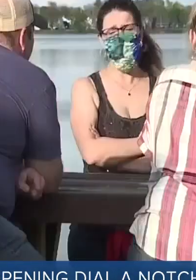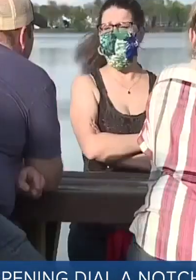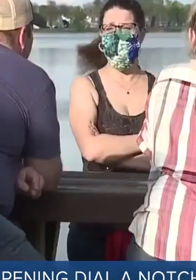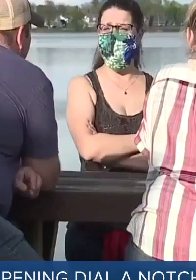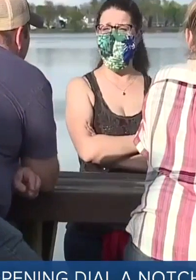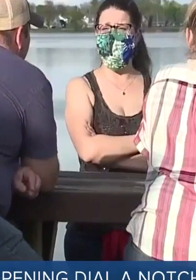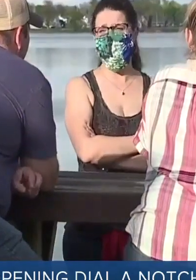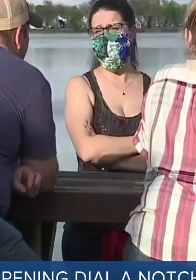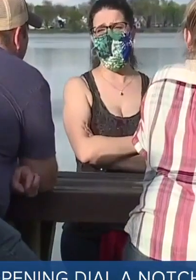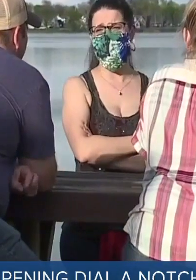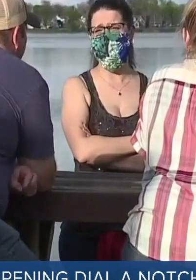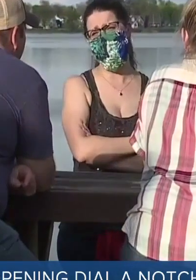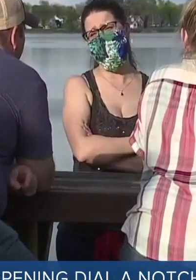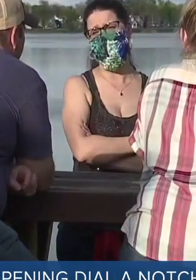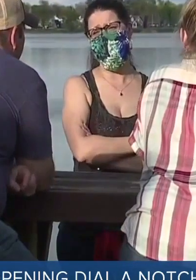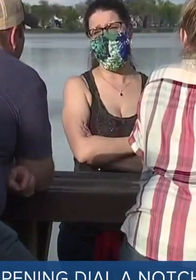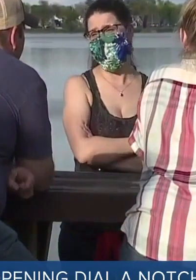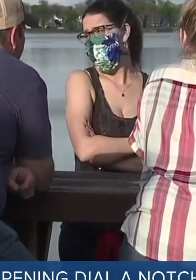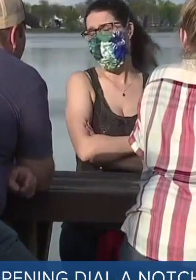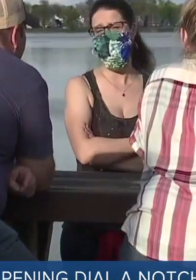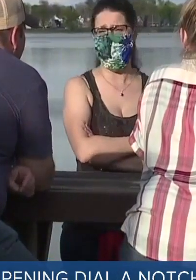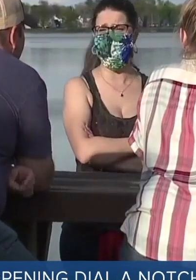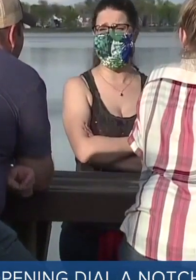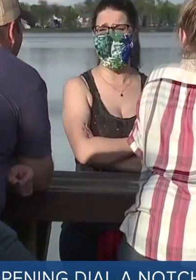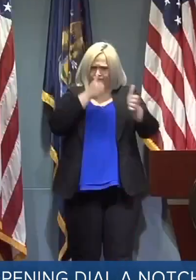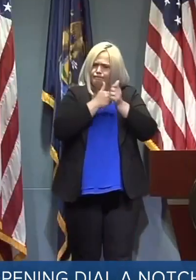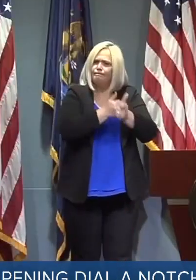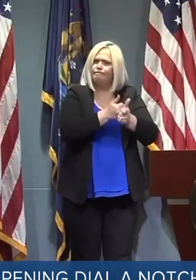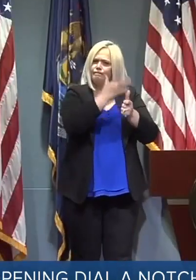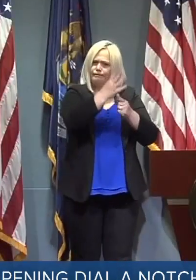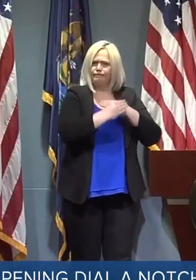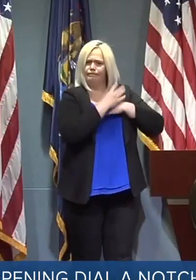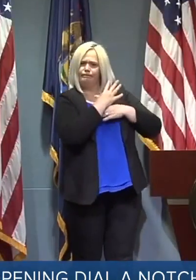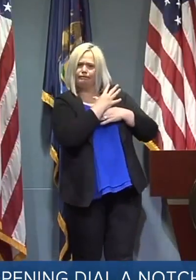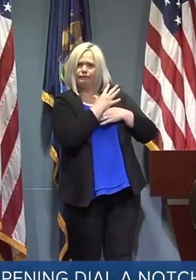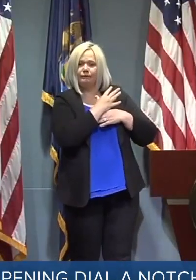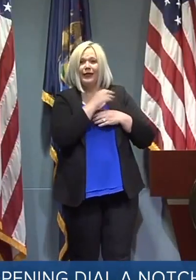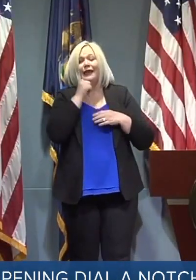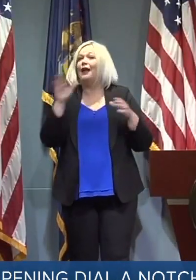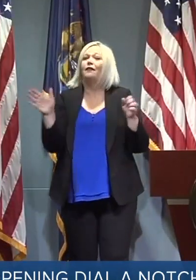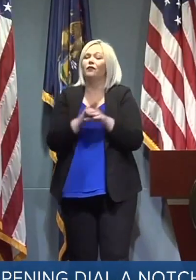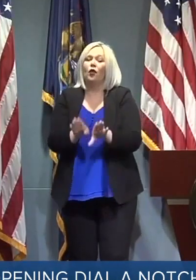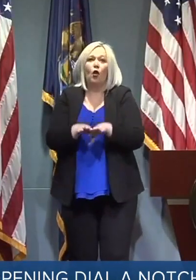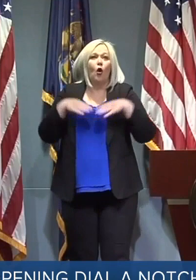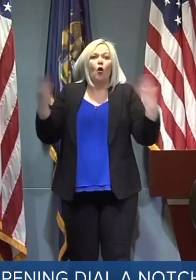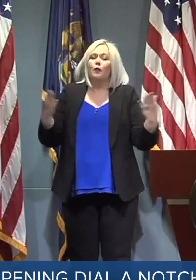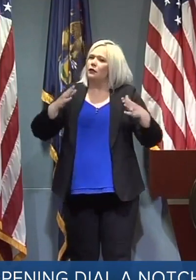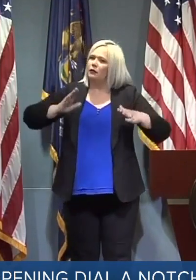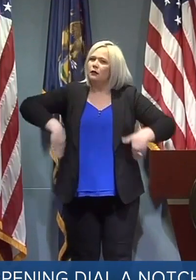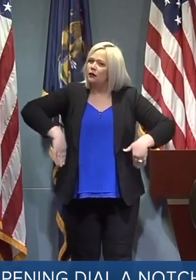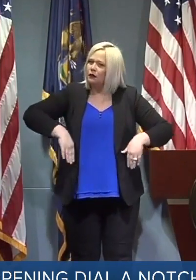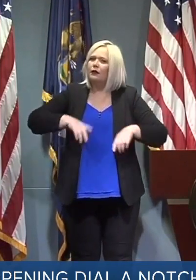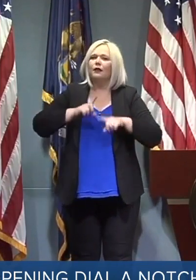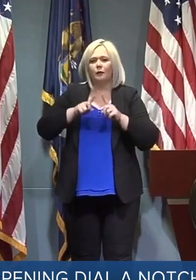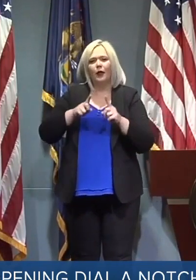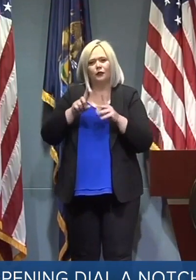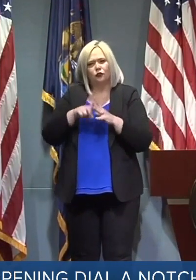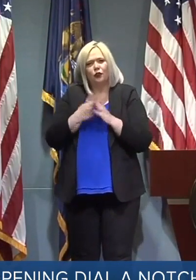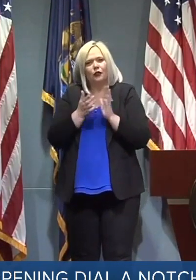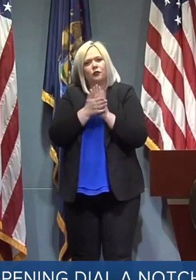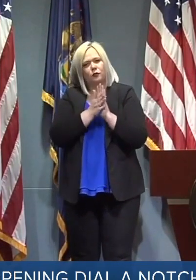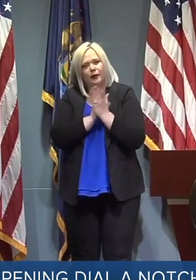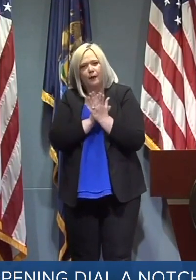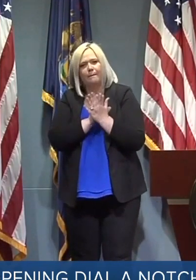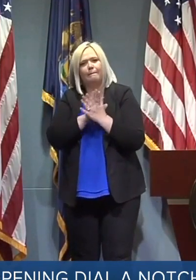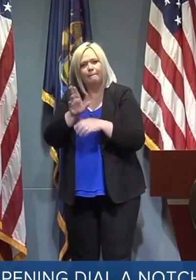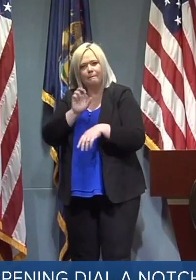distancing practices in place, that does not apply to businesses not mentioned in today's announcement. And Whitmer says she will